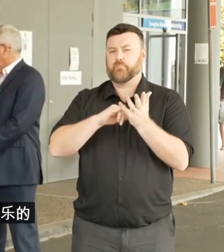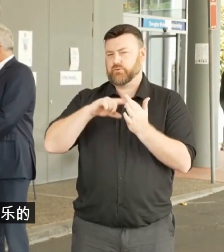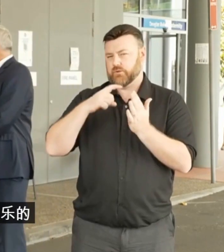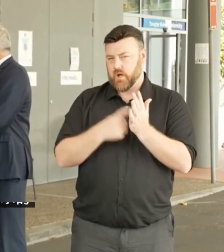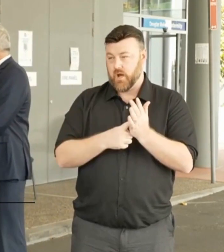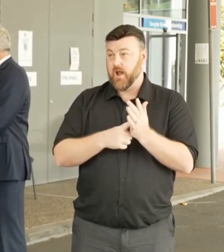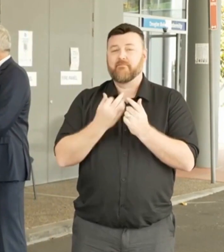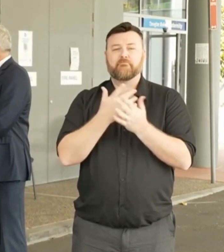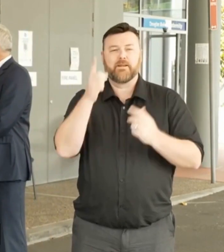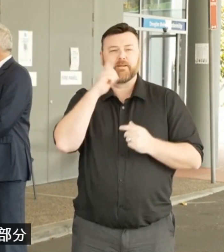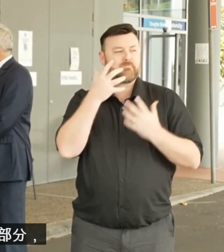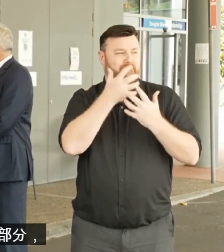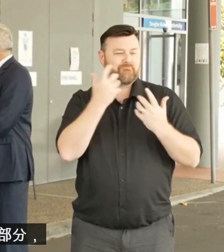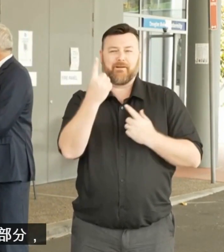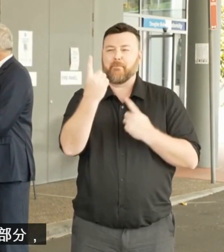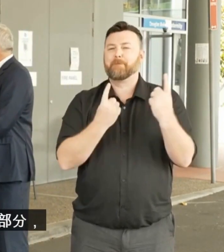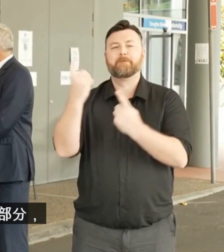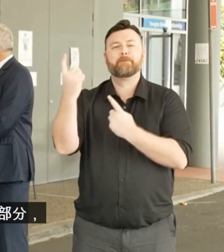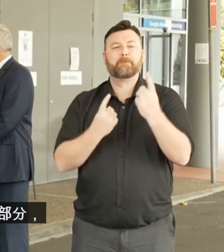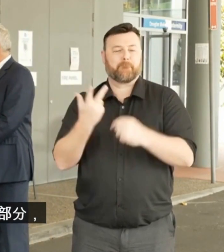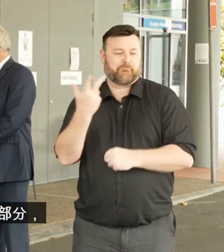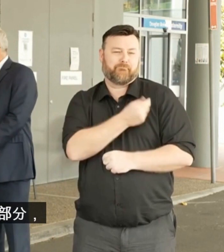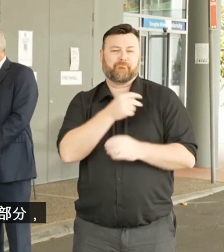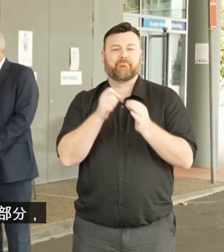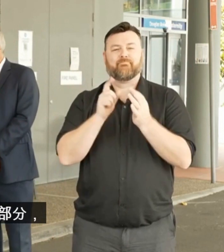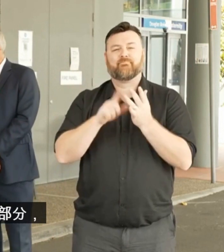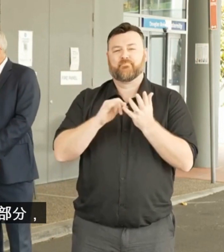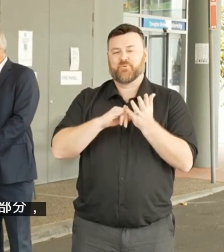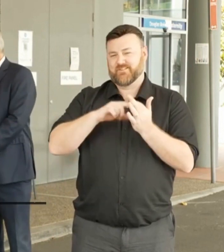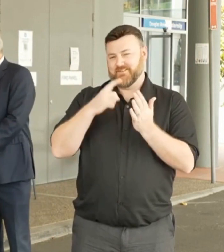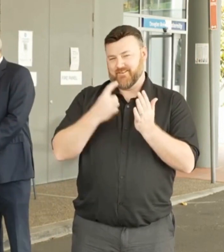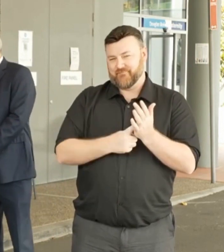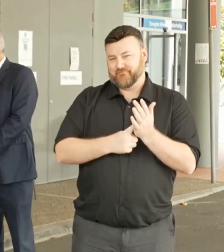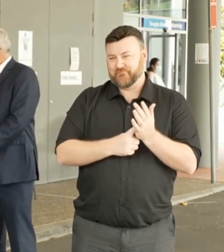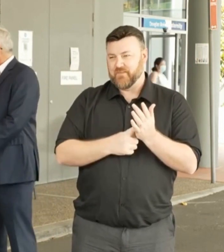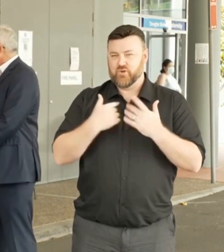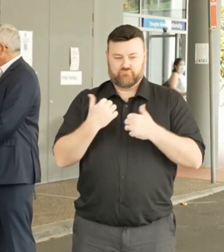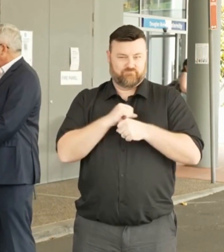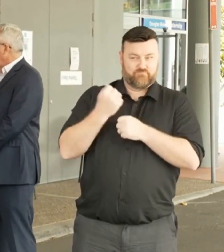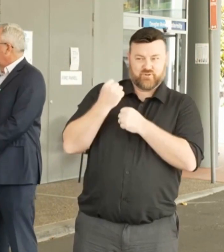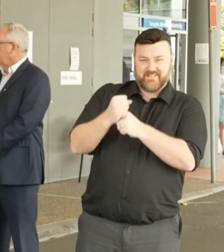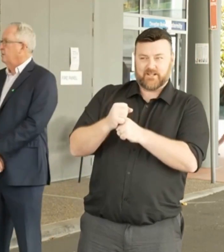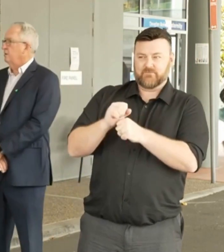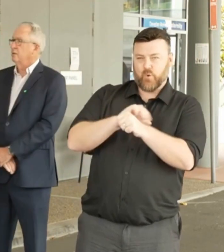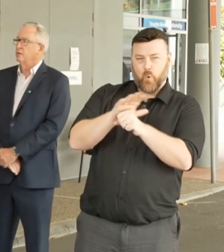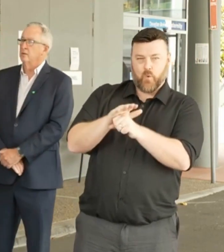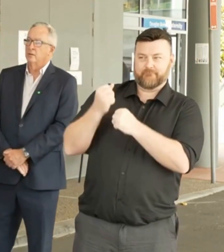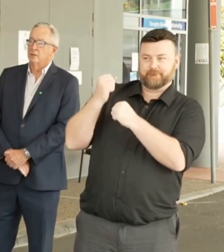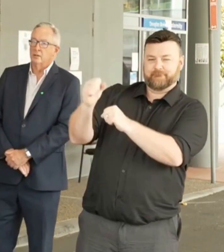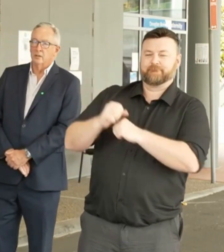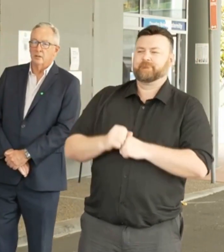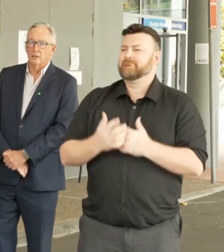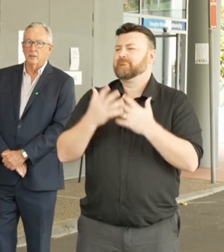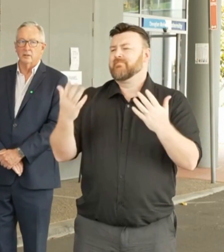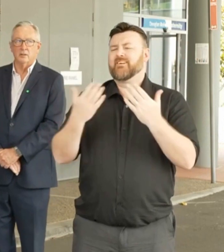coming along to get their boosters, to be part of the community, protecting themselves against COVID and the current outbreak. I just want to say a big thanks to all of